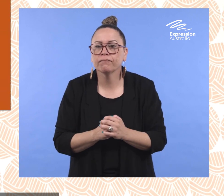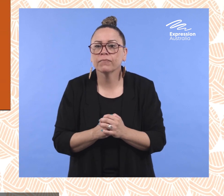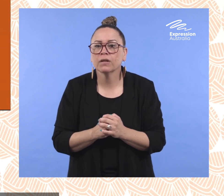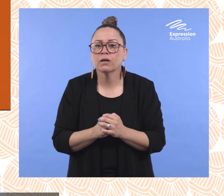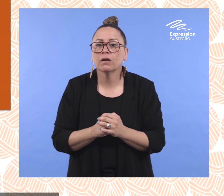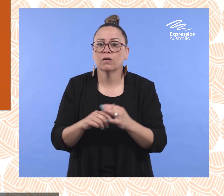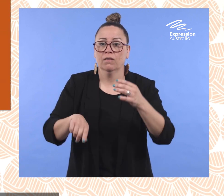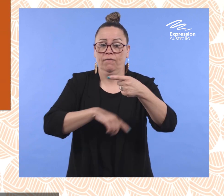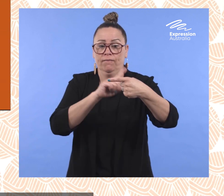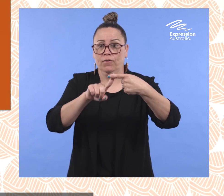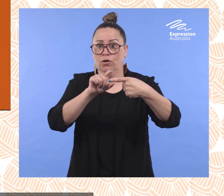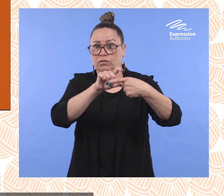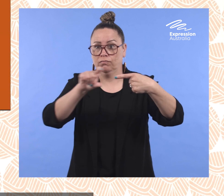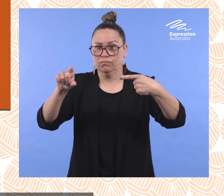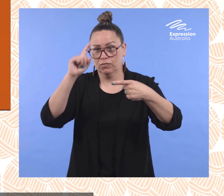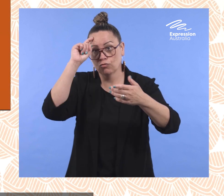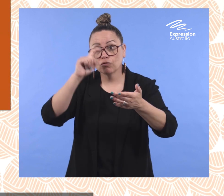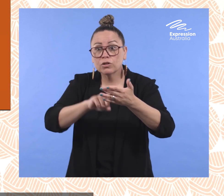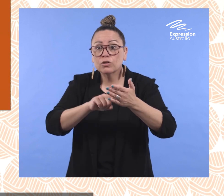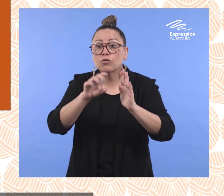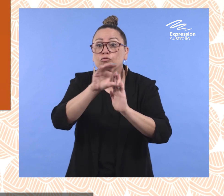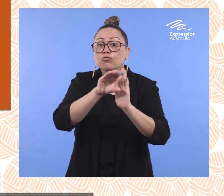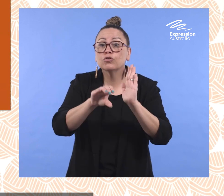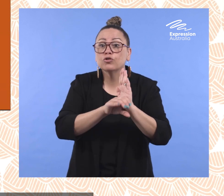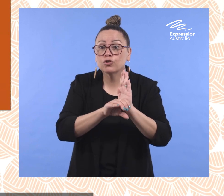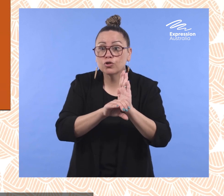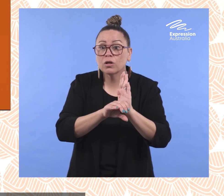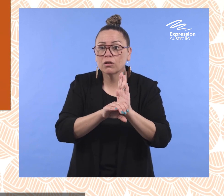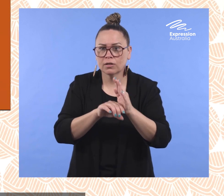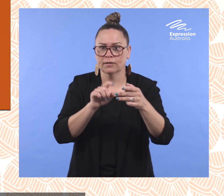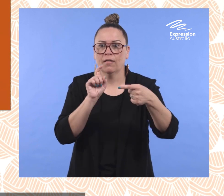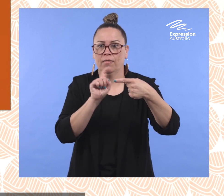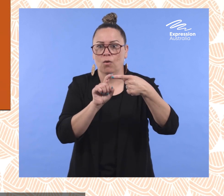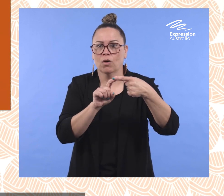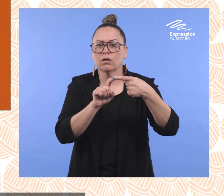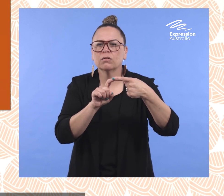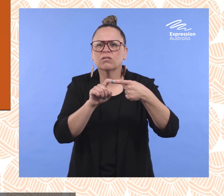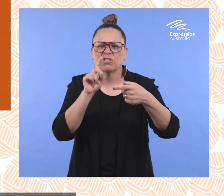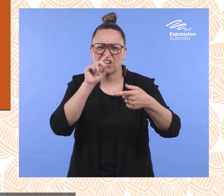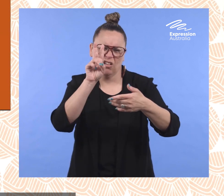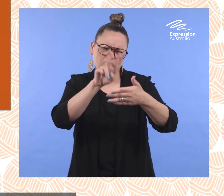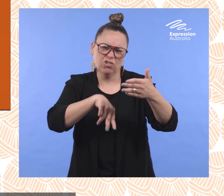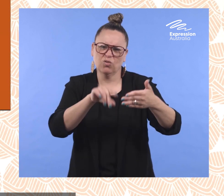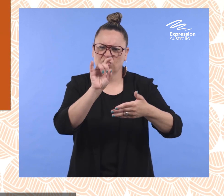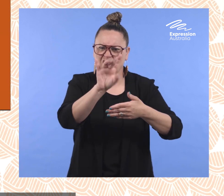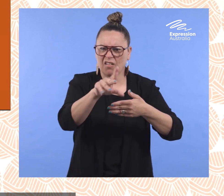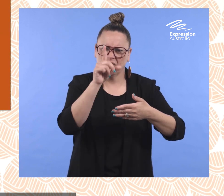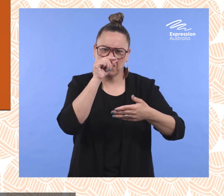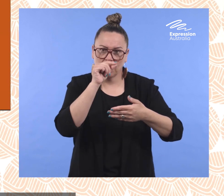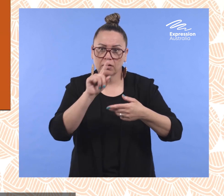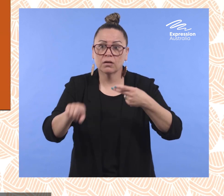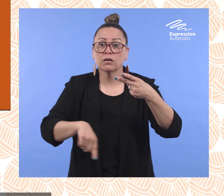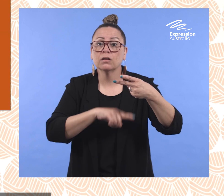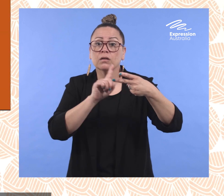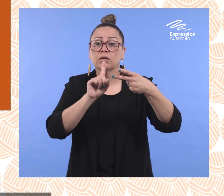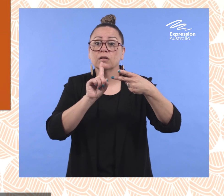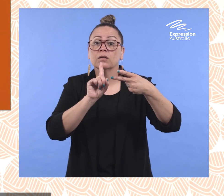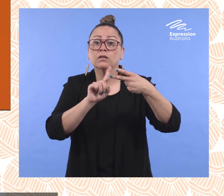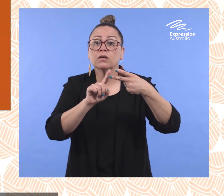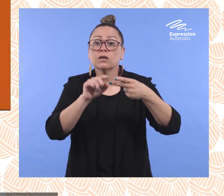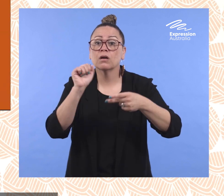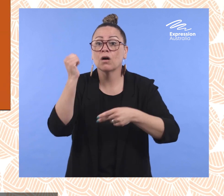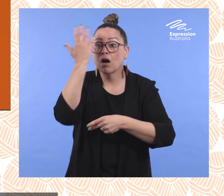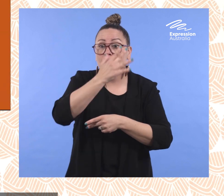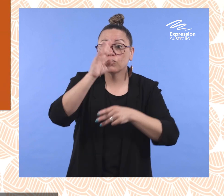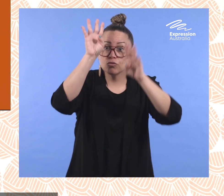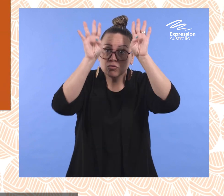So recognition, and this is the constitutional amendment there, and so you can read it for yourself. So there's recognition of Aboriginal and Torres